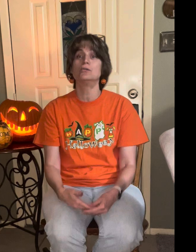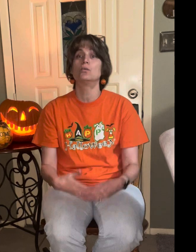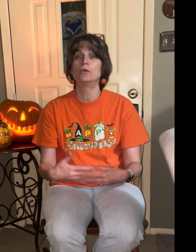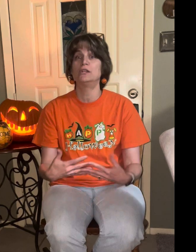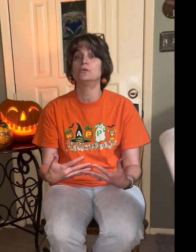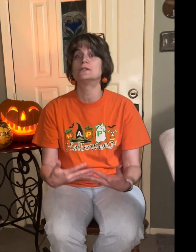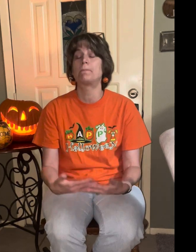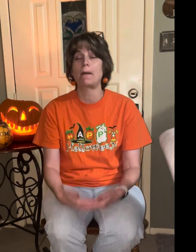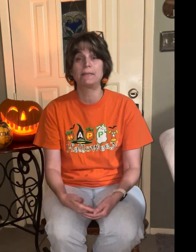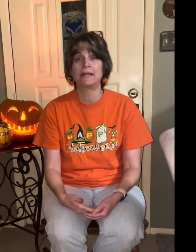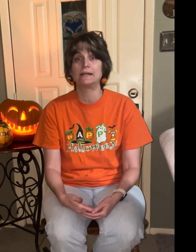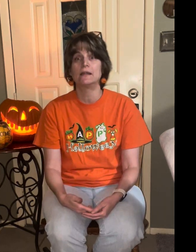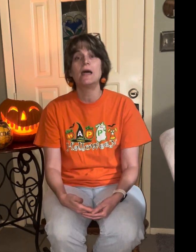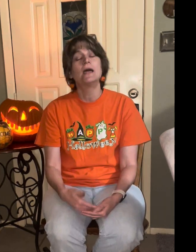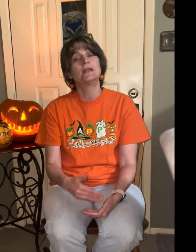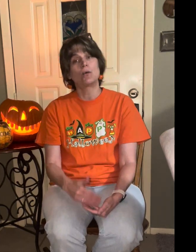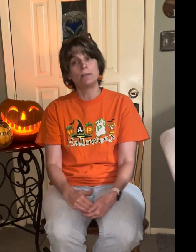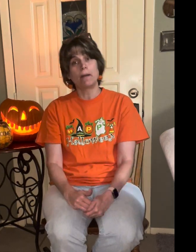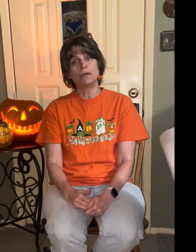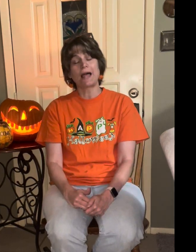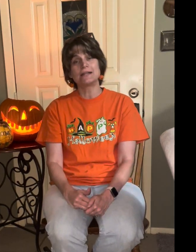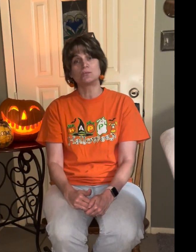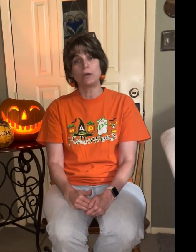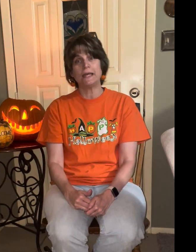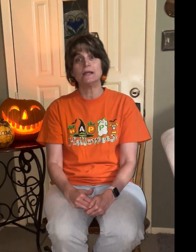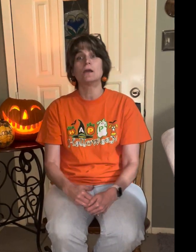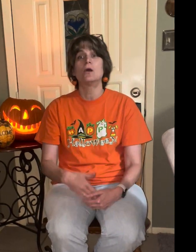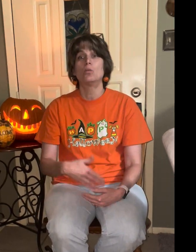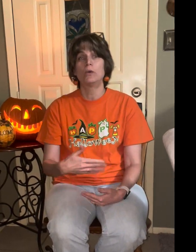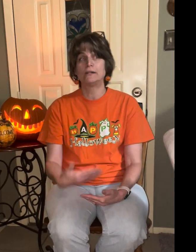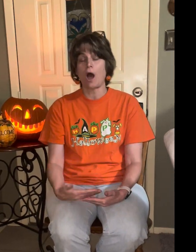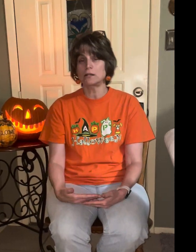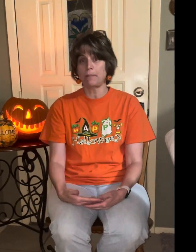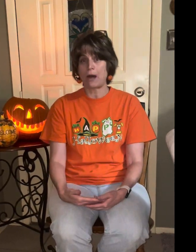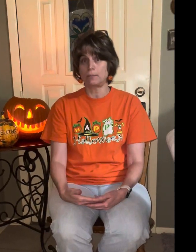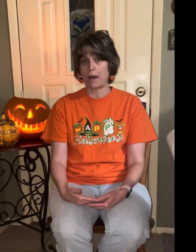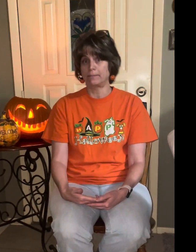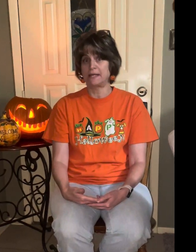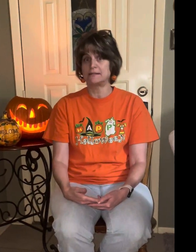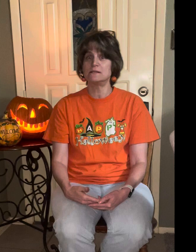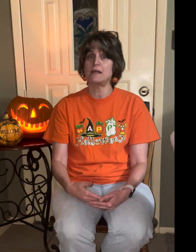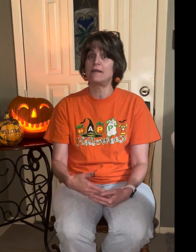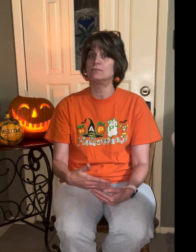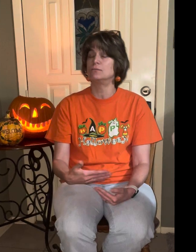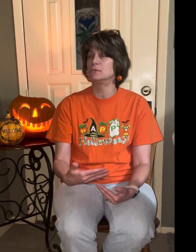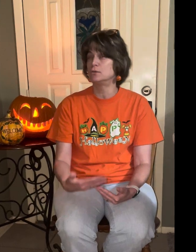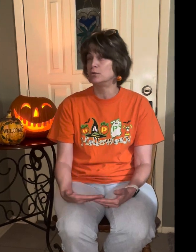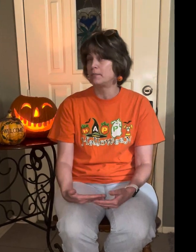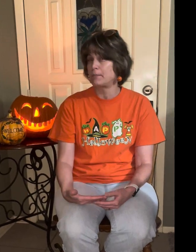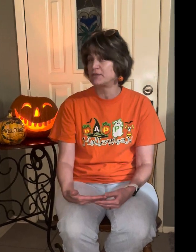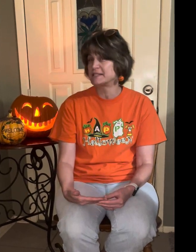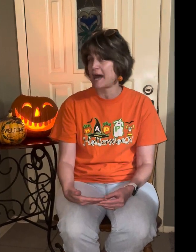we use a pumpkin. Now remember last week, we talked about pumpkins, and do you remember the